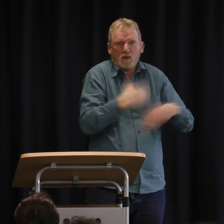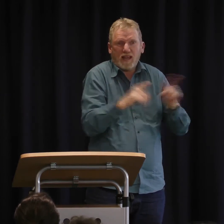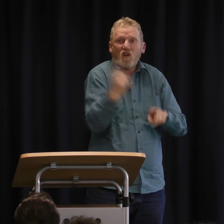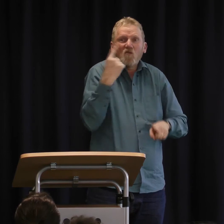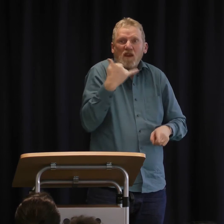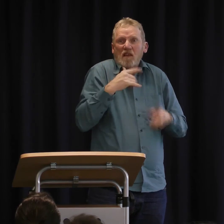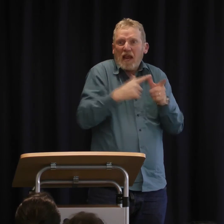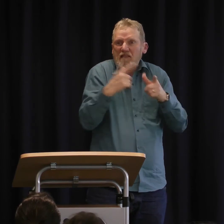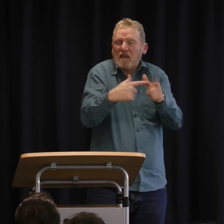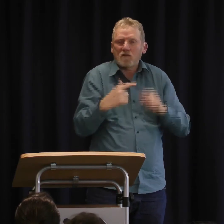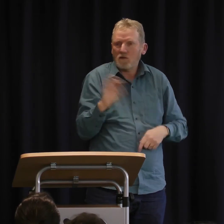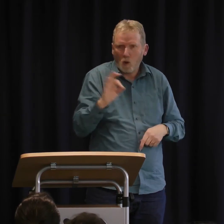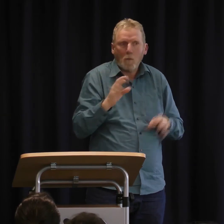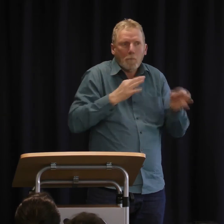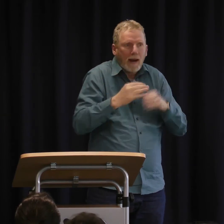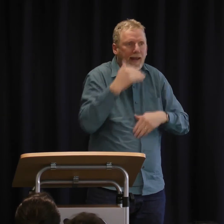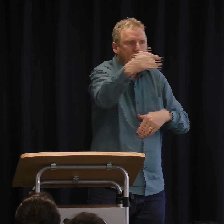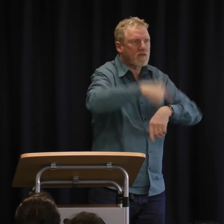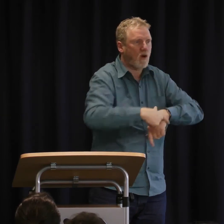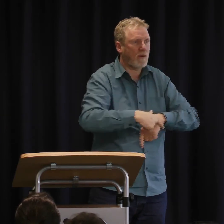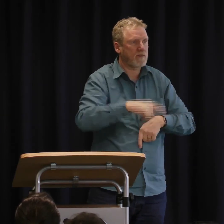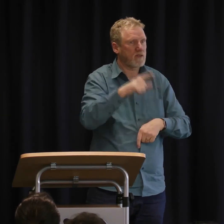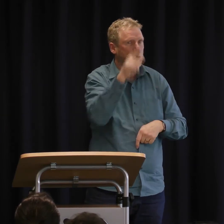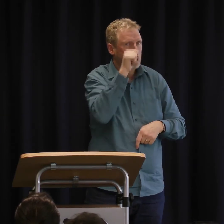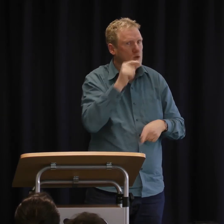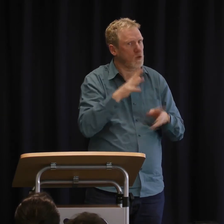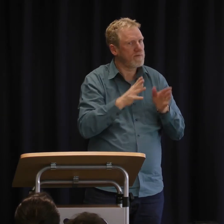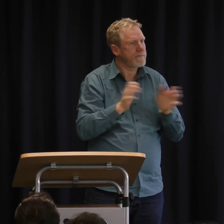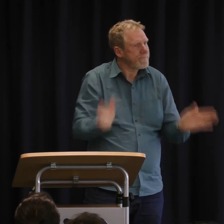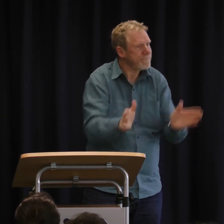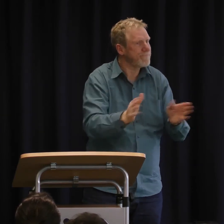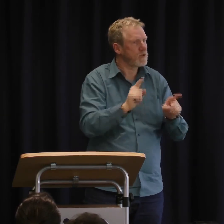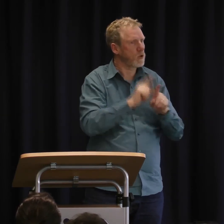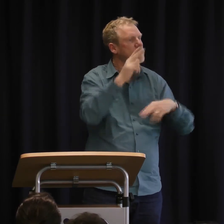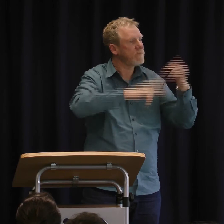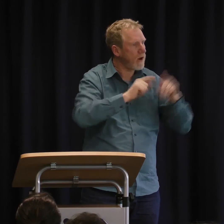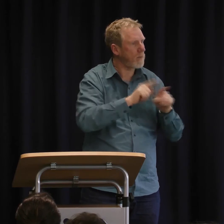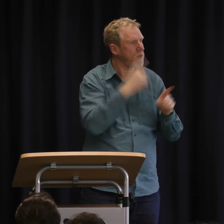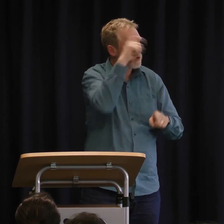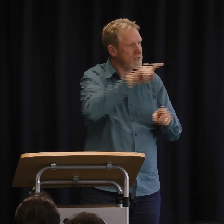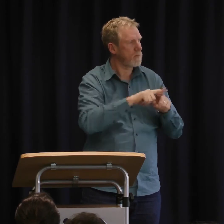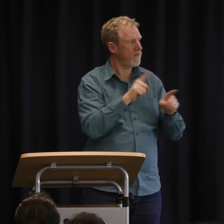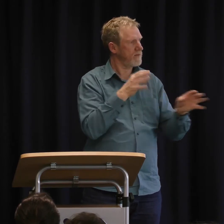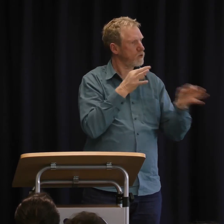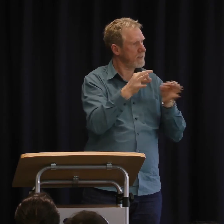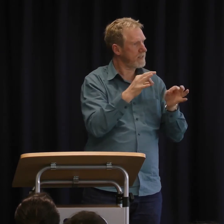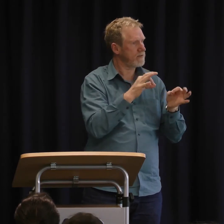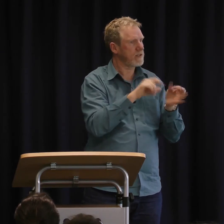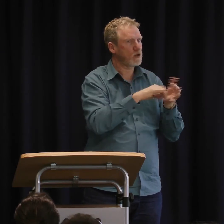initiative, we'd never done a strategic plan, and John Lovett was instrumental in guiding us and developing the